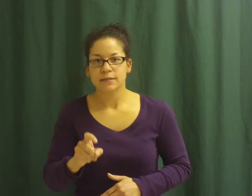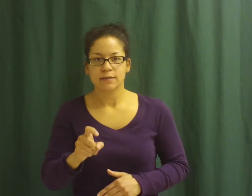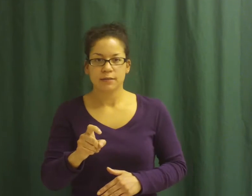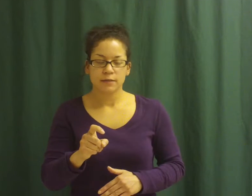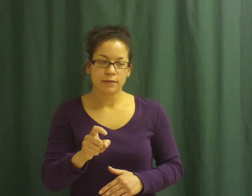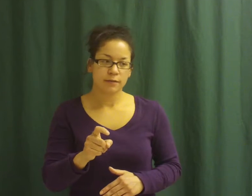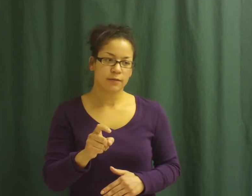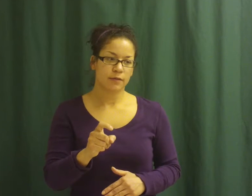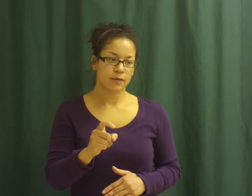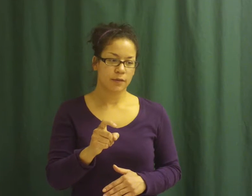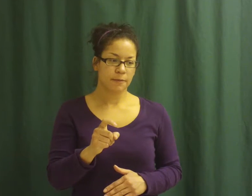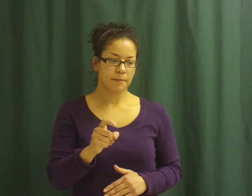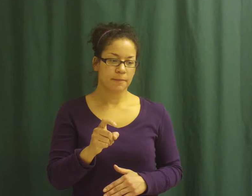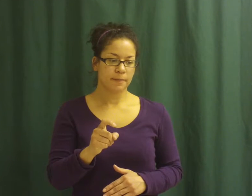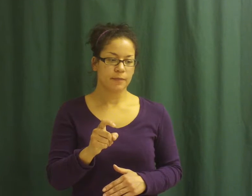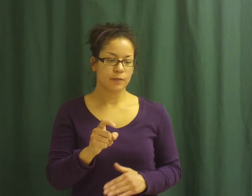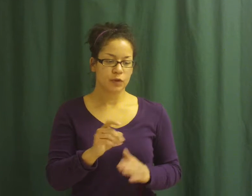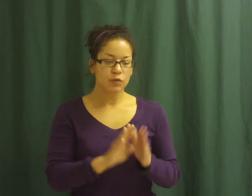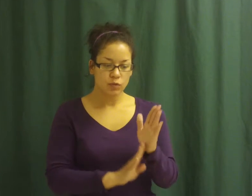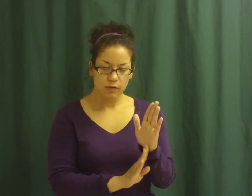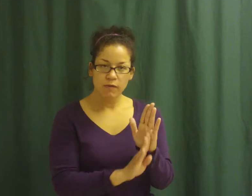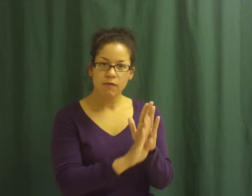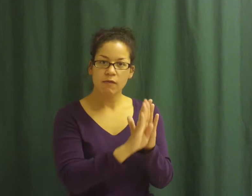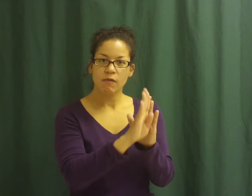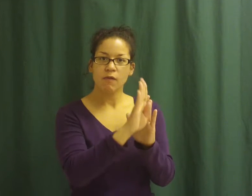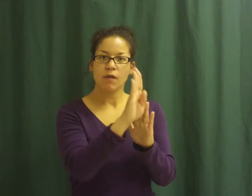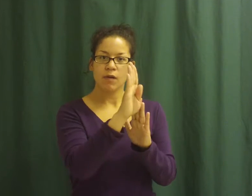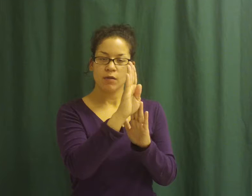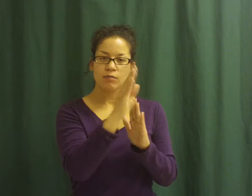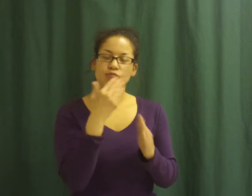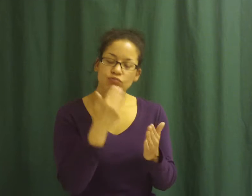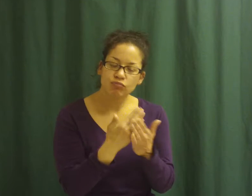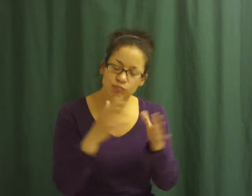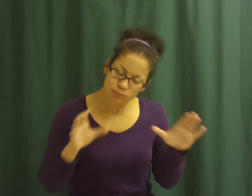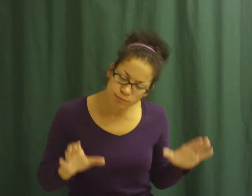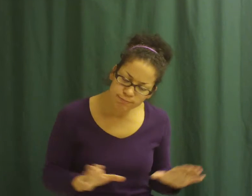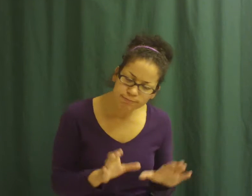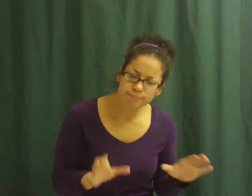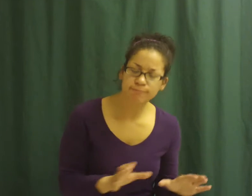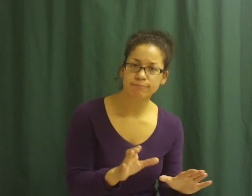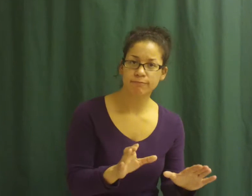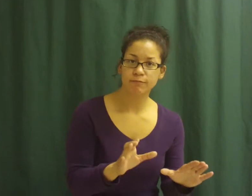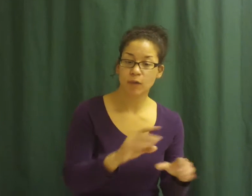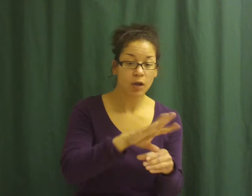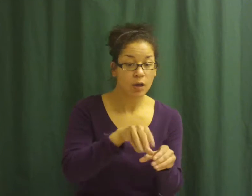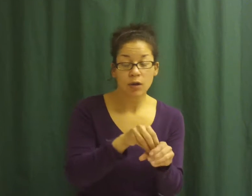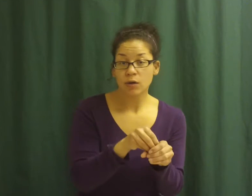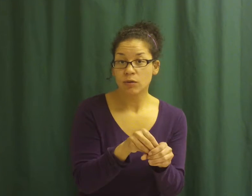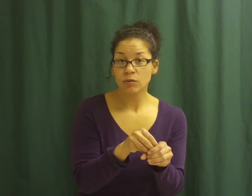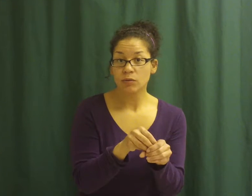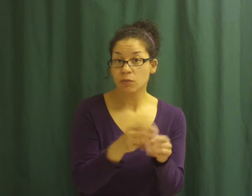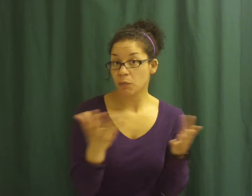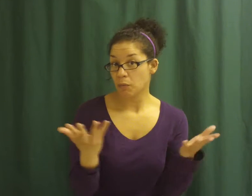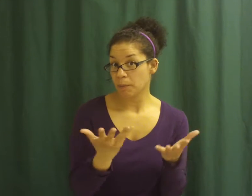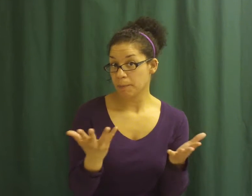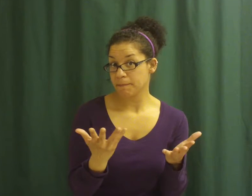and general benevolence. It must include virtues such as